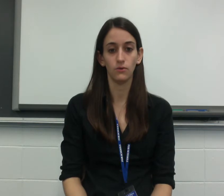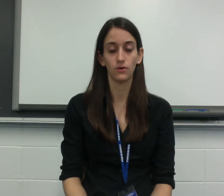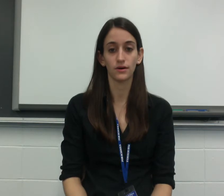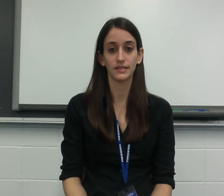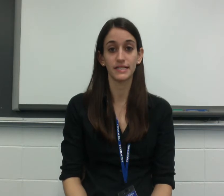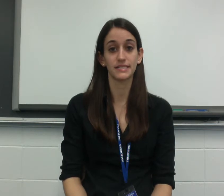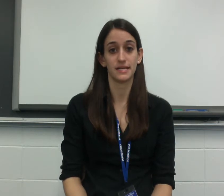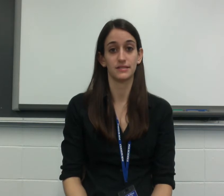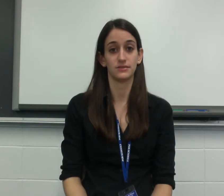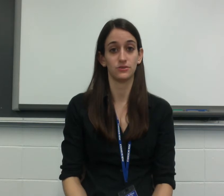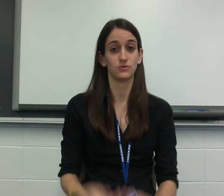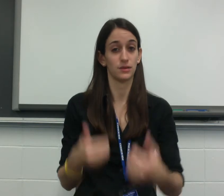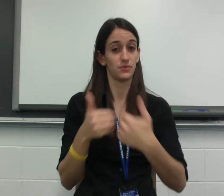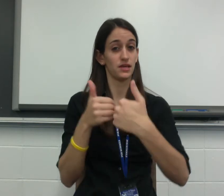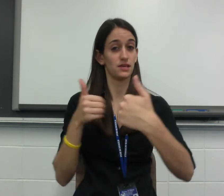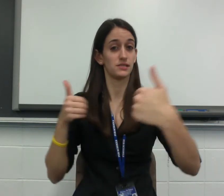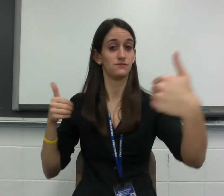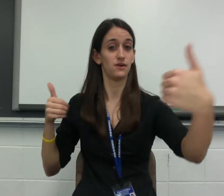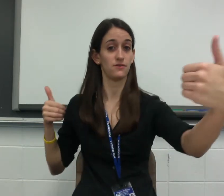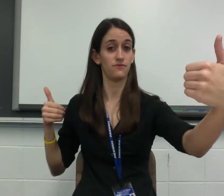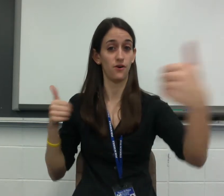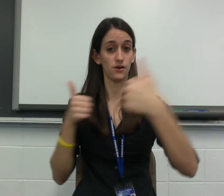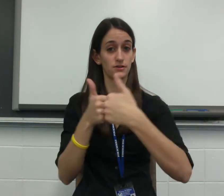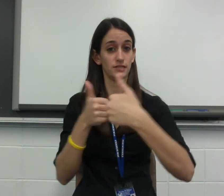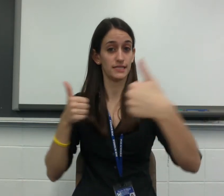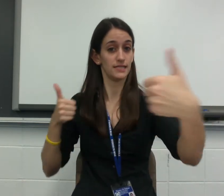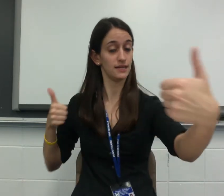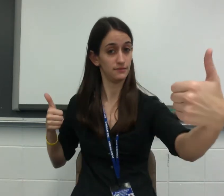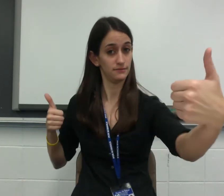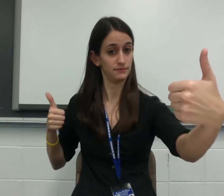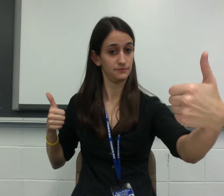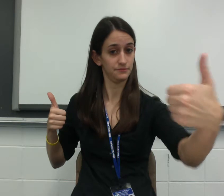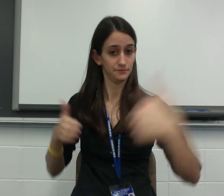Or distance, so something is very far, distant.